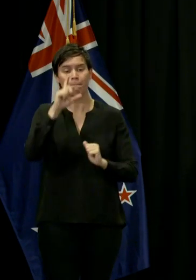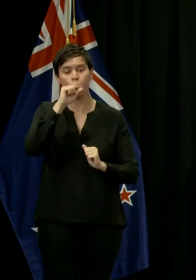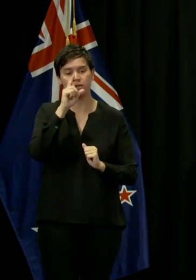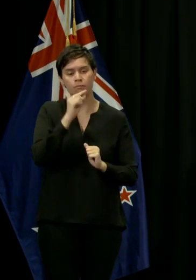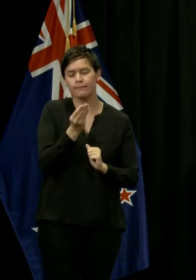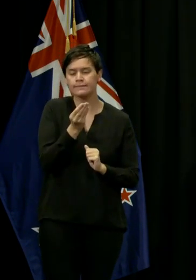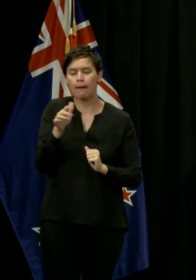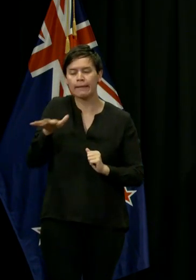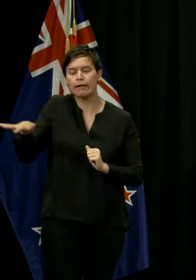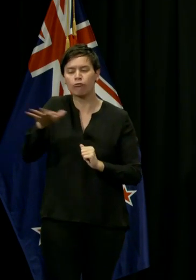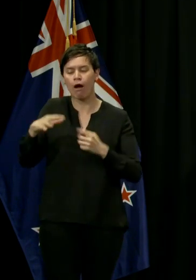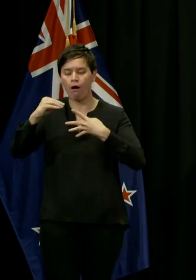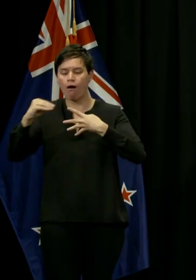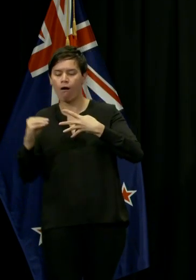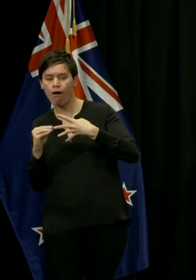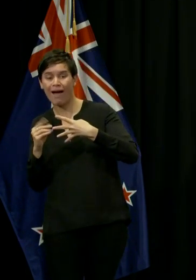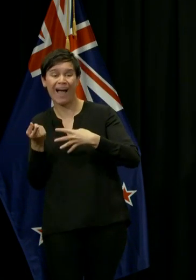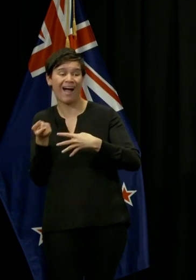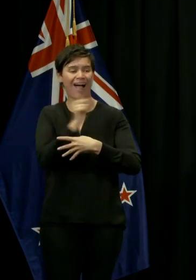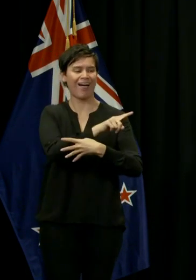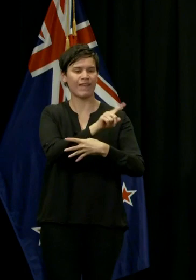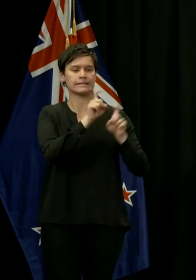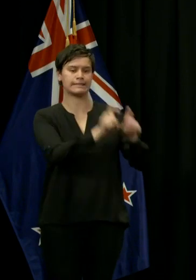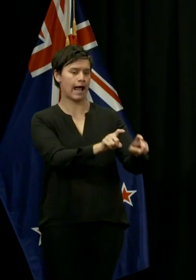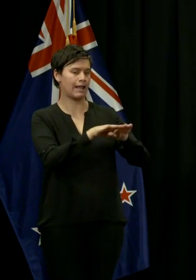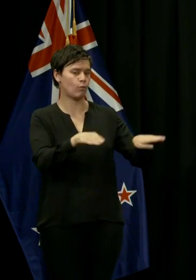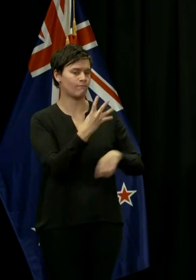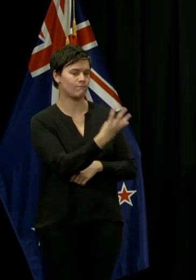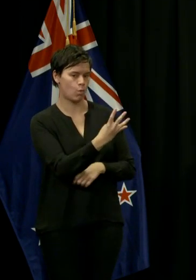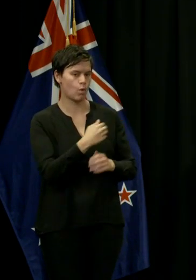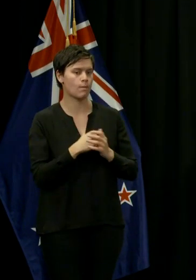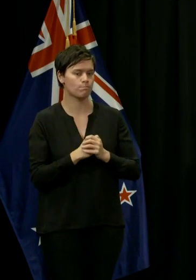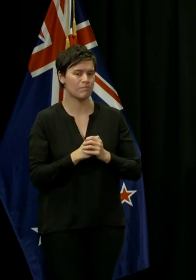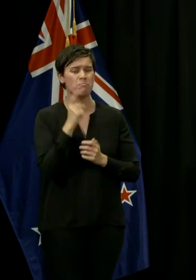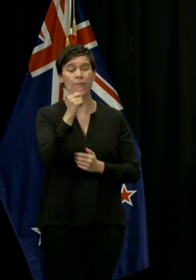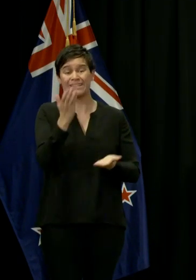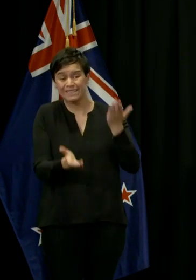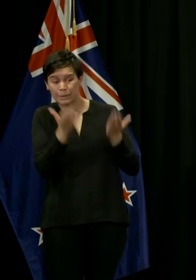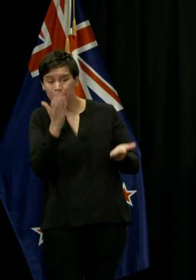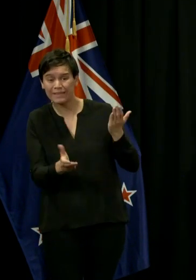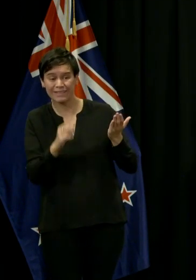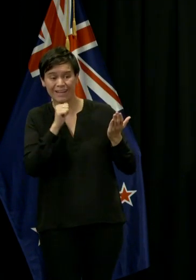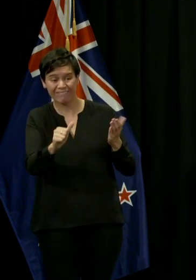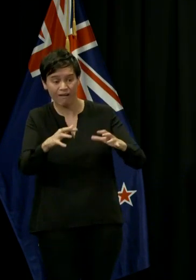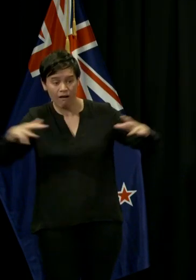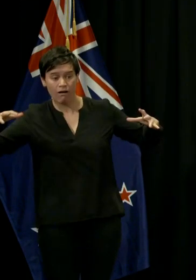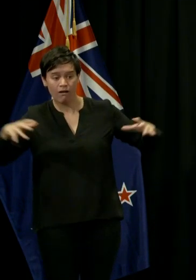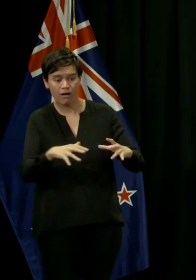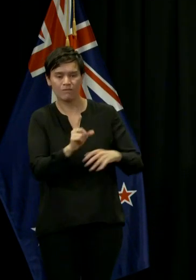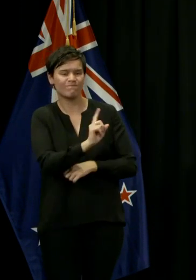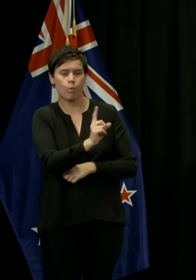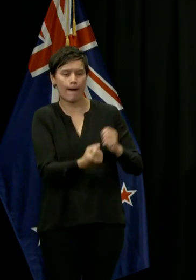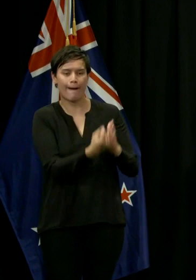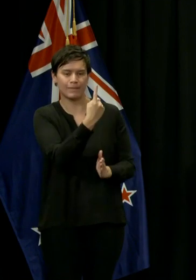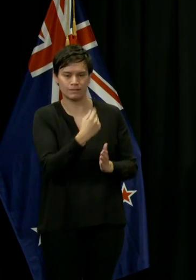compliance will be key. What we get from the testing and the intelligence from the testing will tell us whether that will be possible. Will you